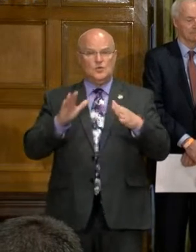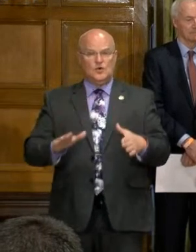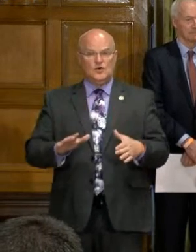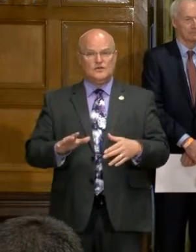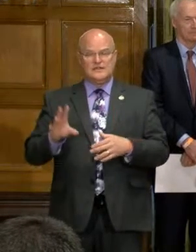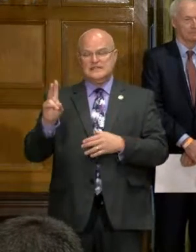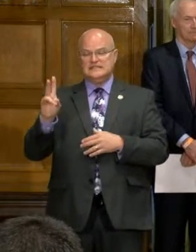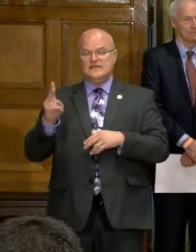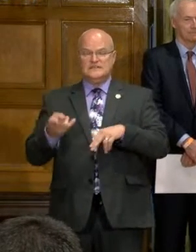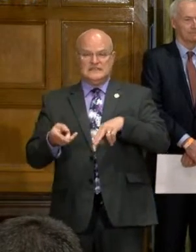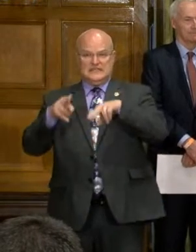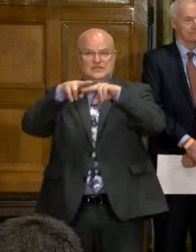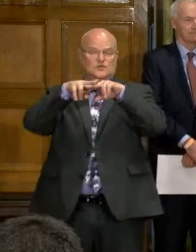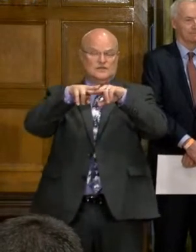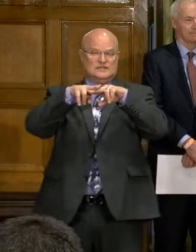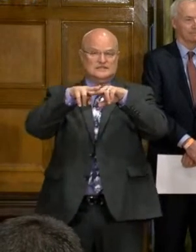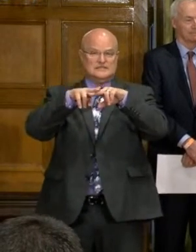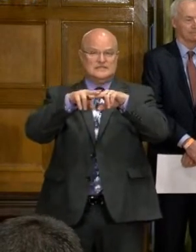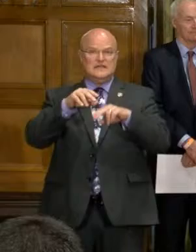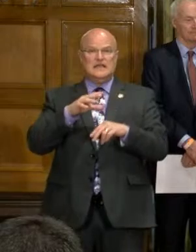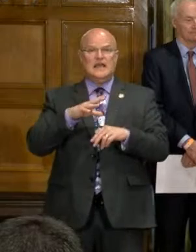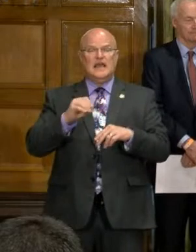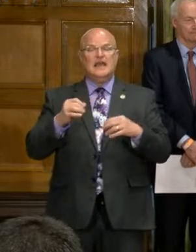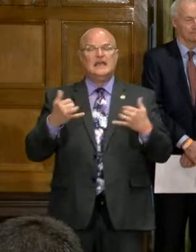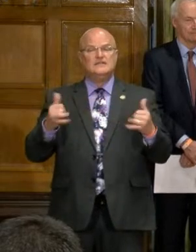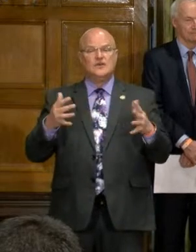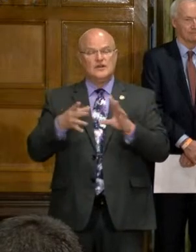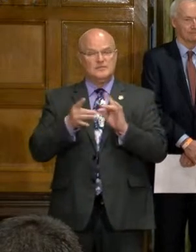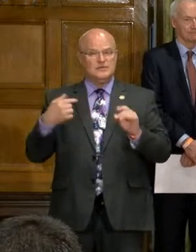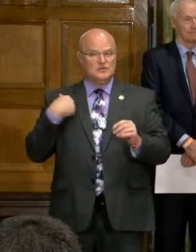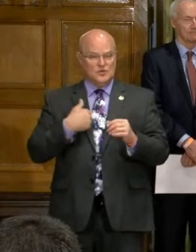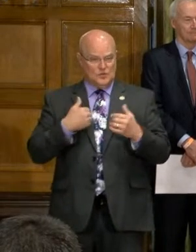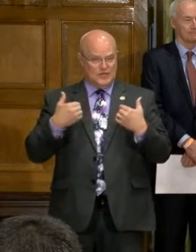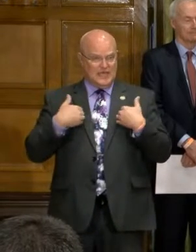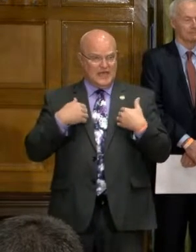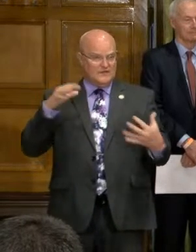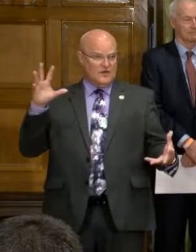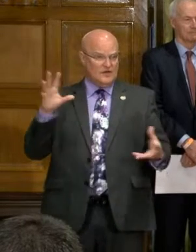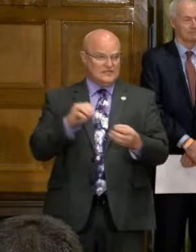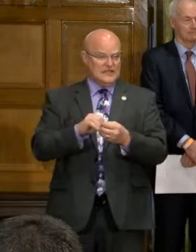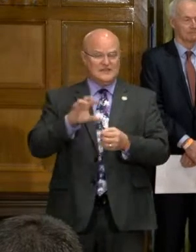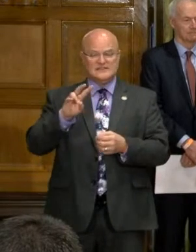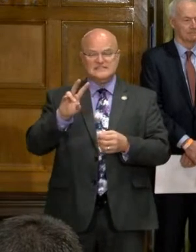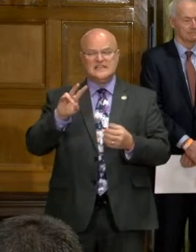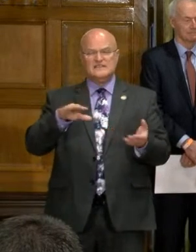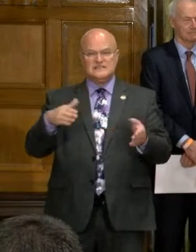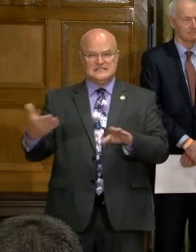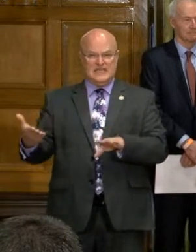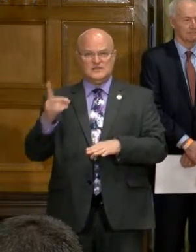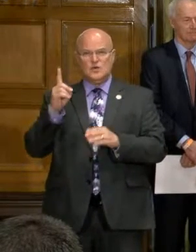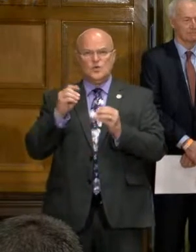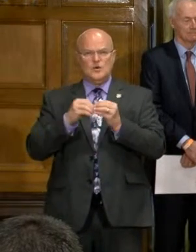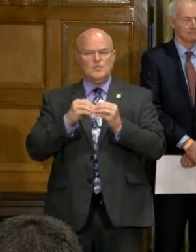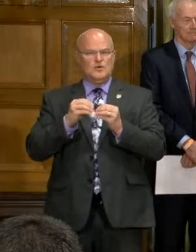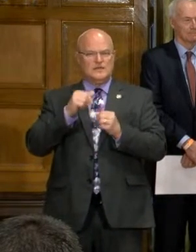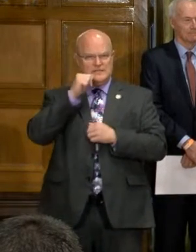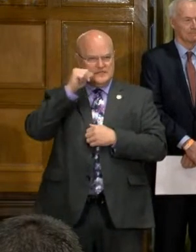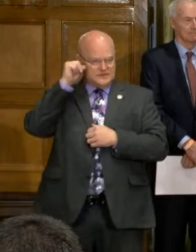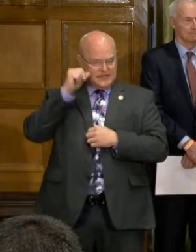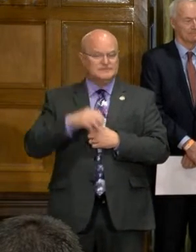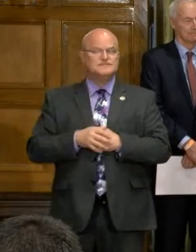That's 17 more than yesterday. And as I already mentioned, we have a total of 7 deaths, which is one more than